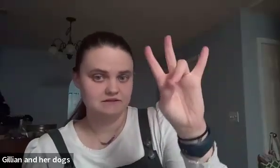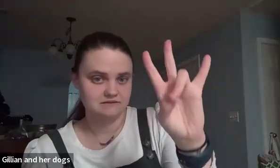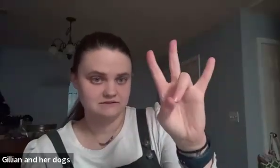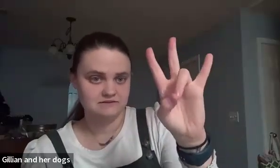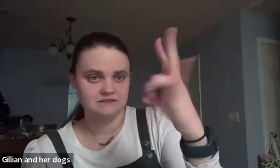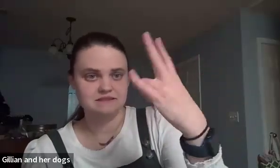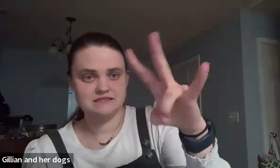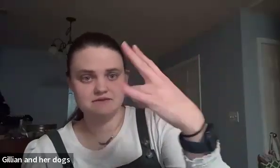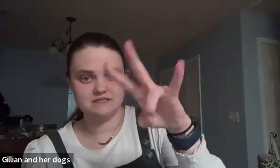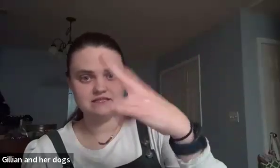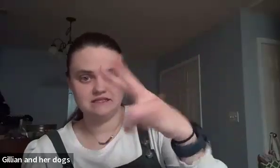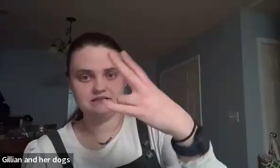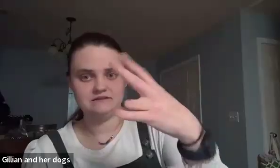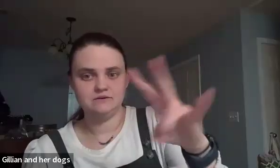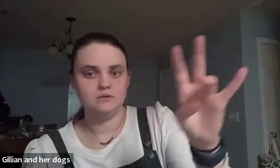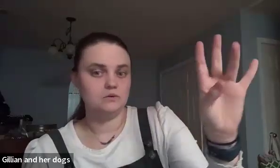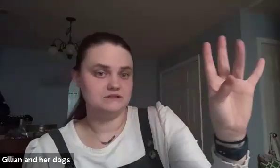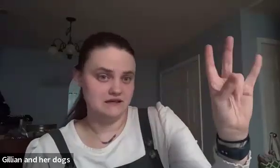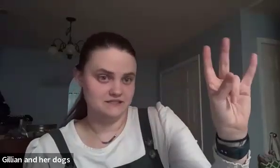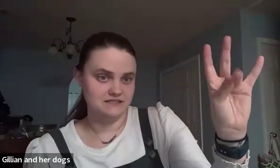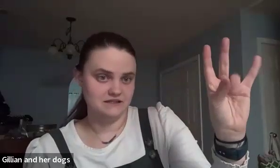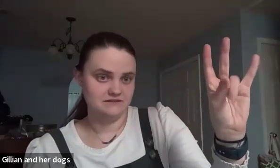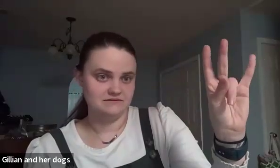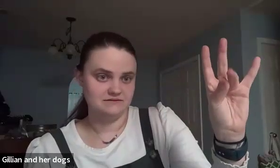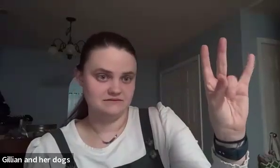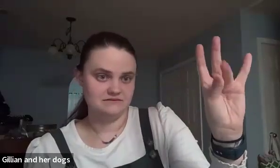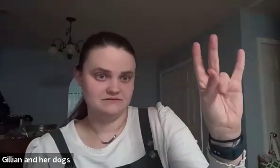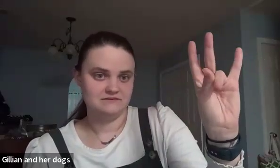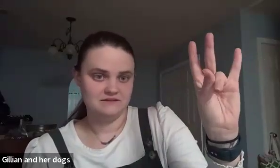17, 17, or 17,